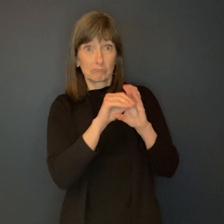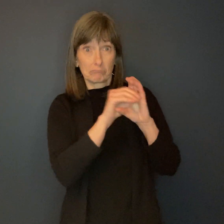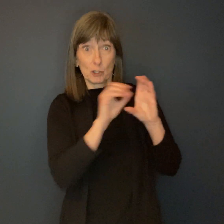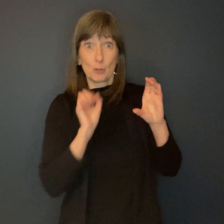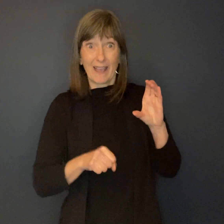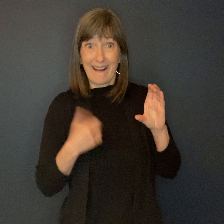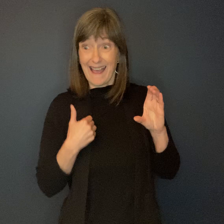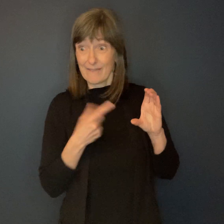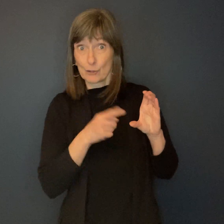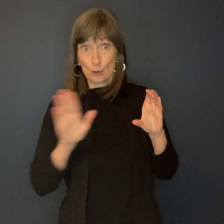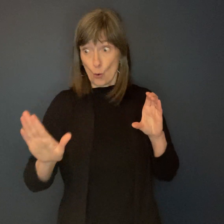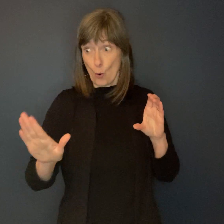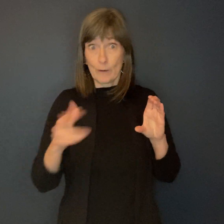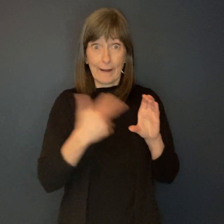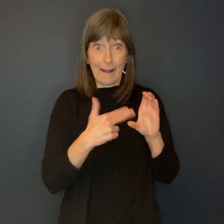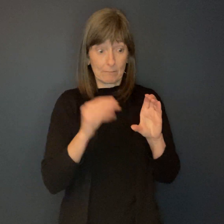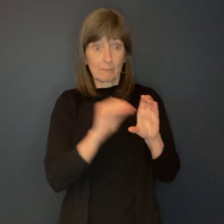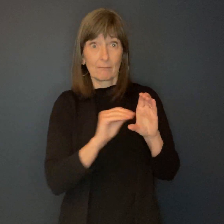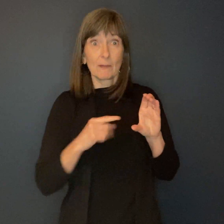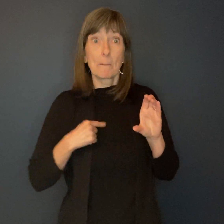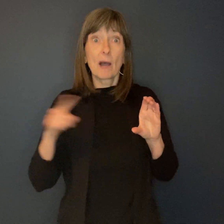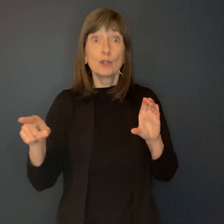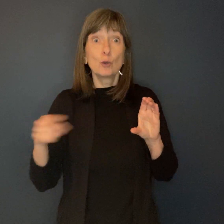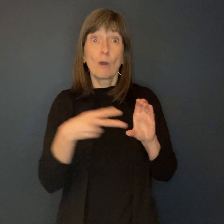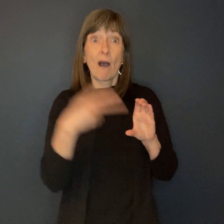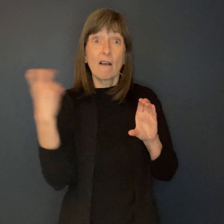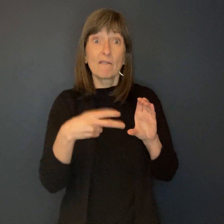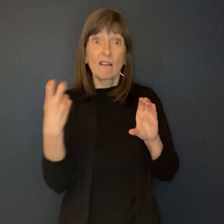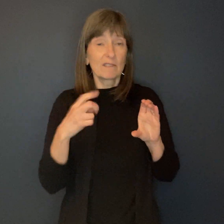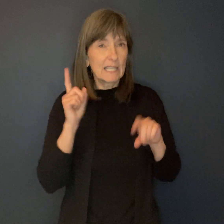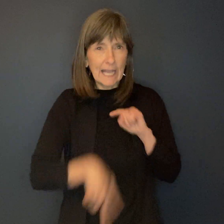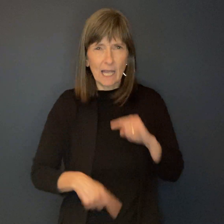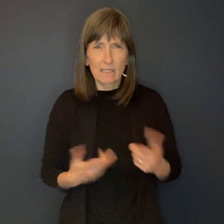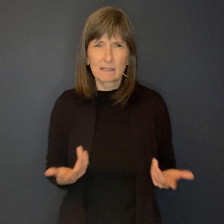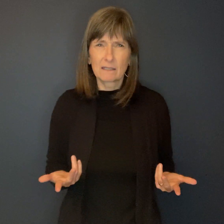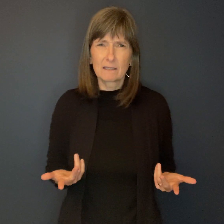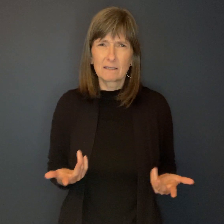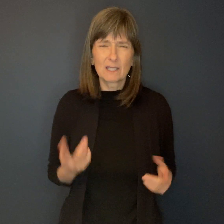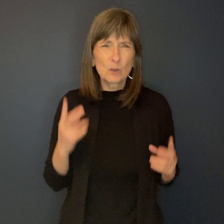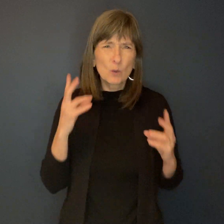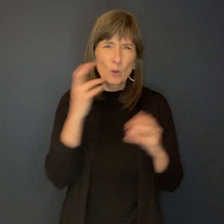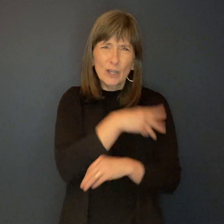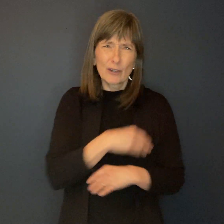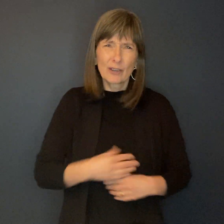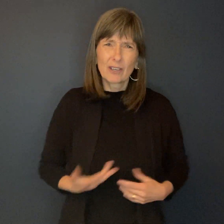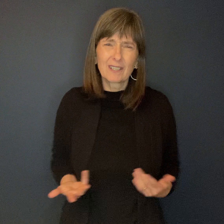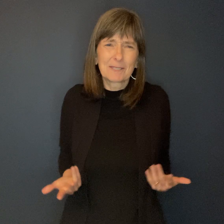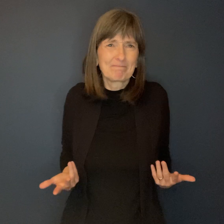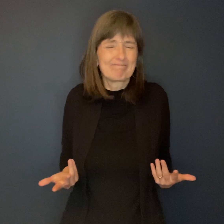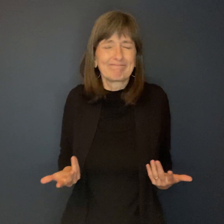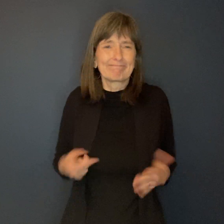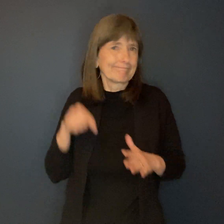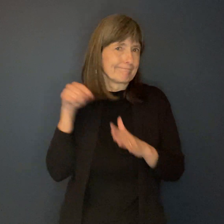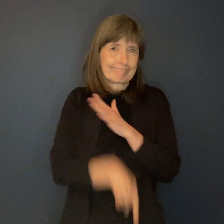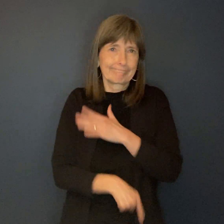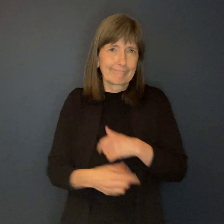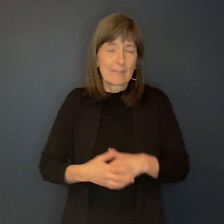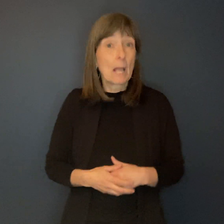that I don't want to dwell into, but that piece of work it will carry me to my grave.